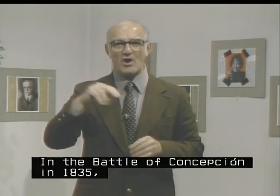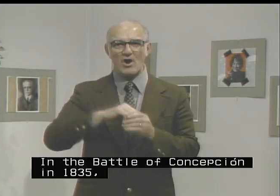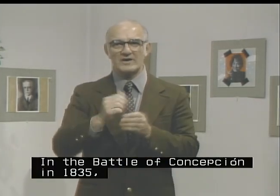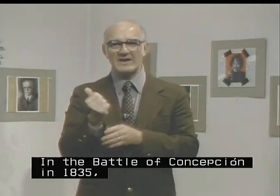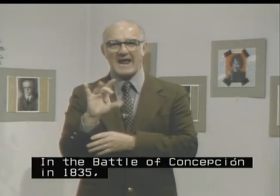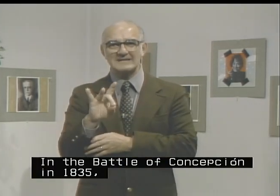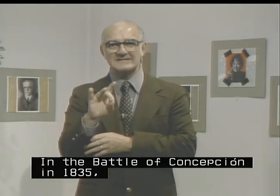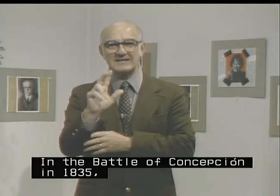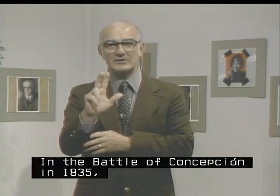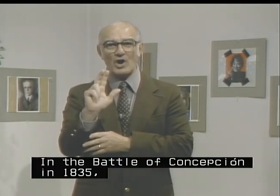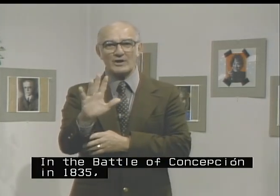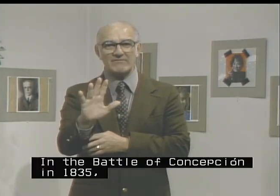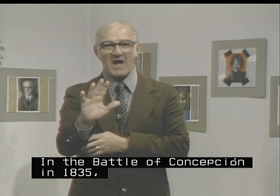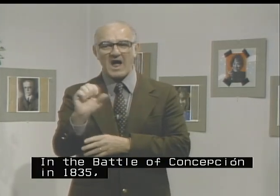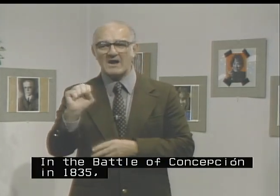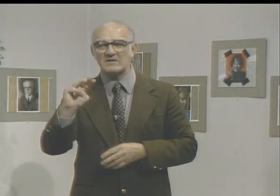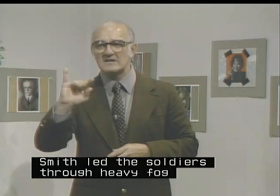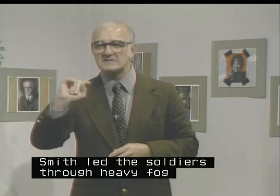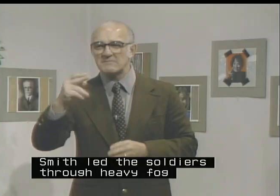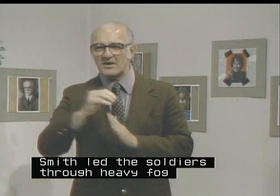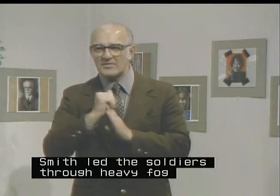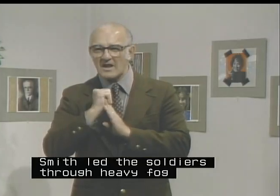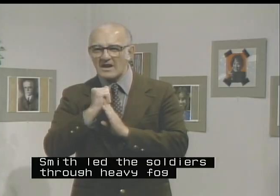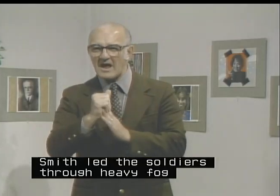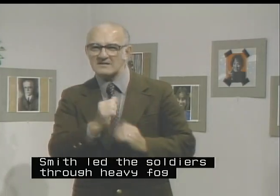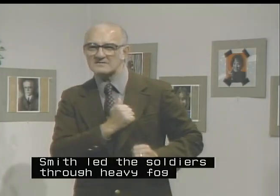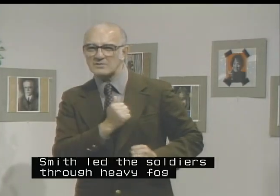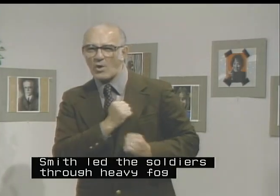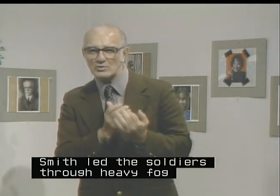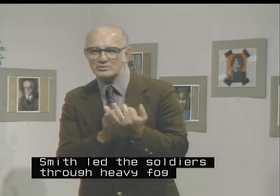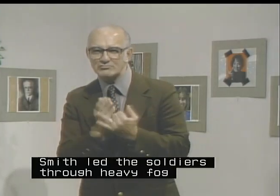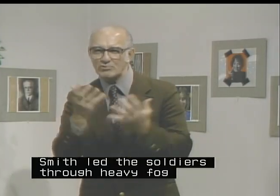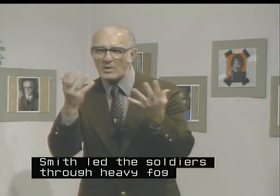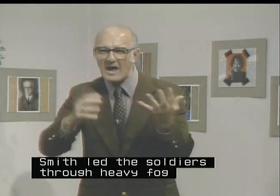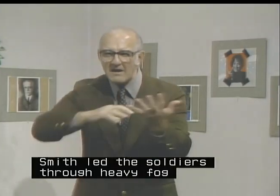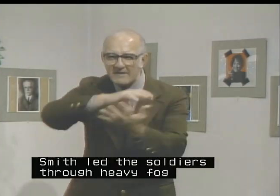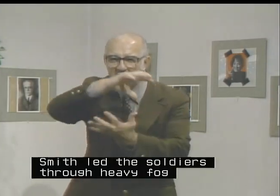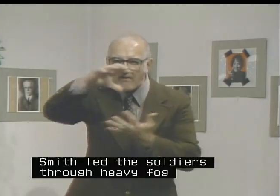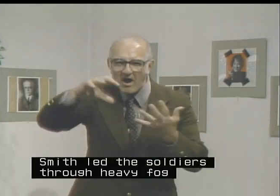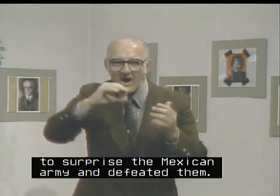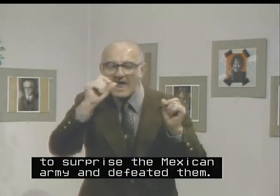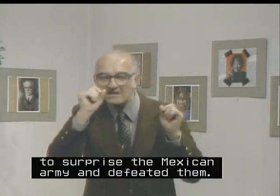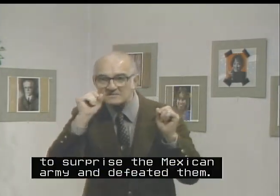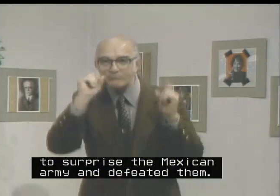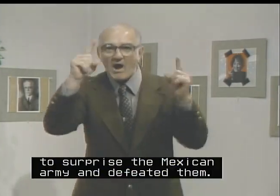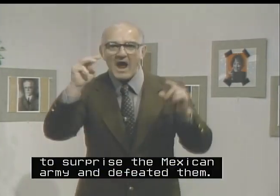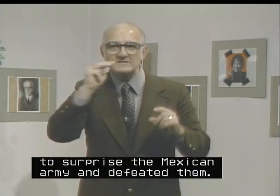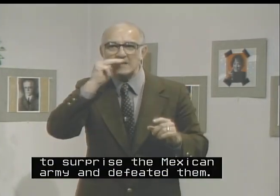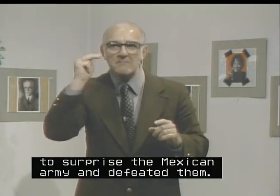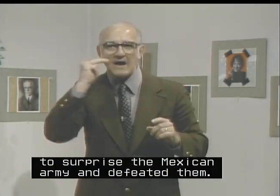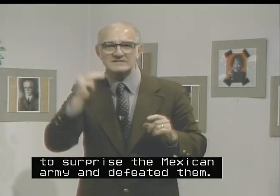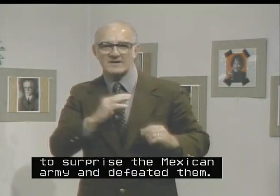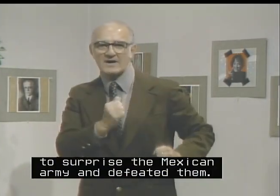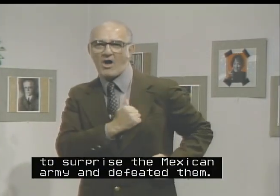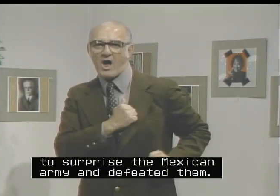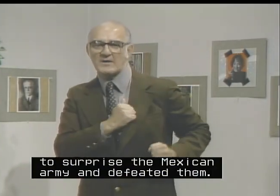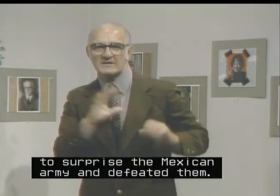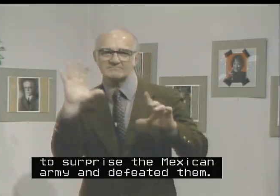in 1835, Smith led the soldiers through a heavy fog, surprised the Mexican army,